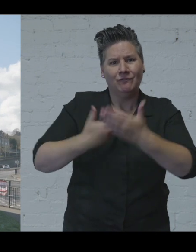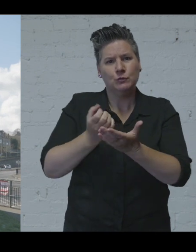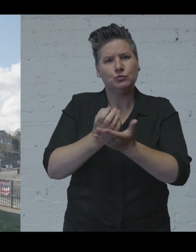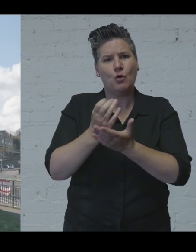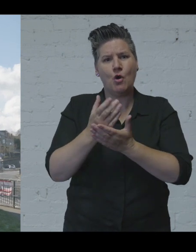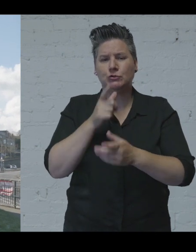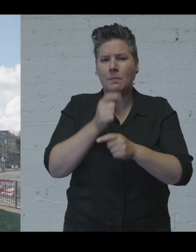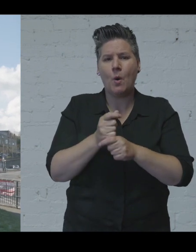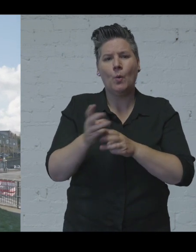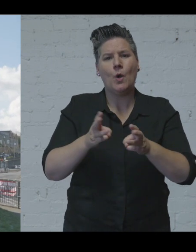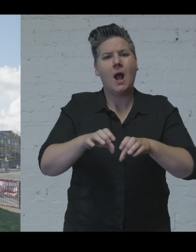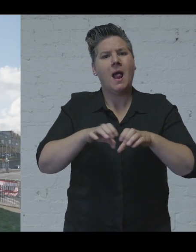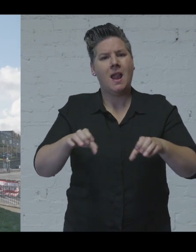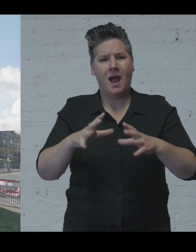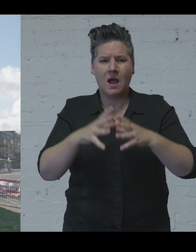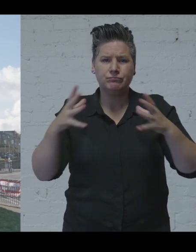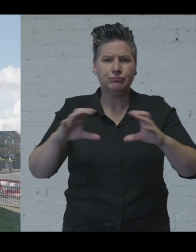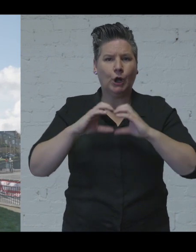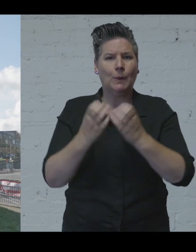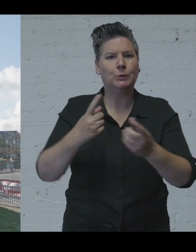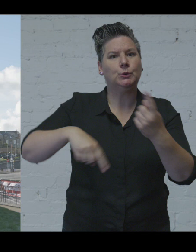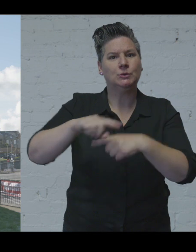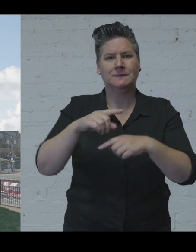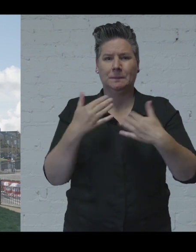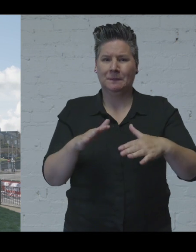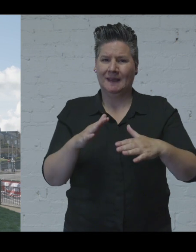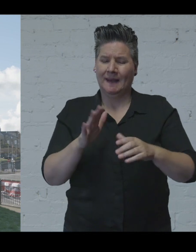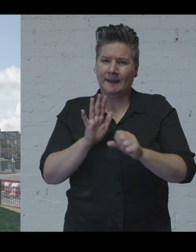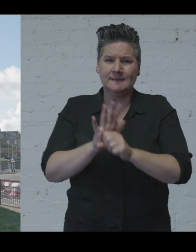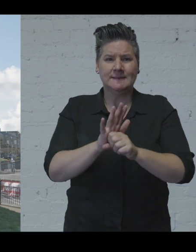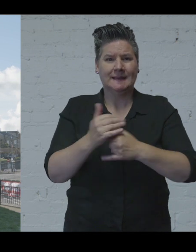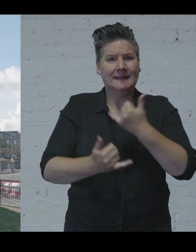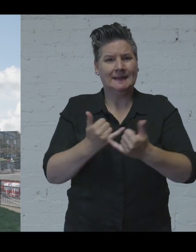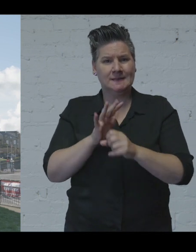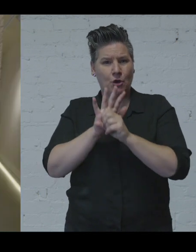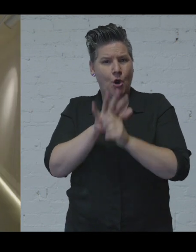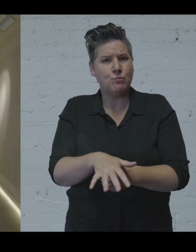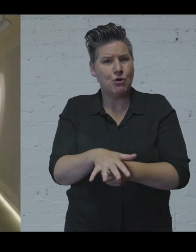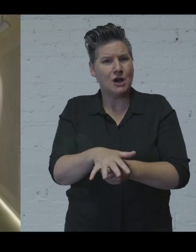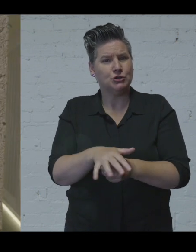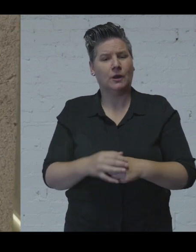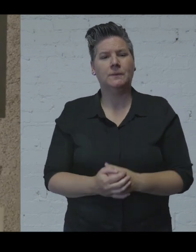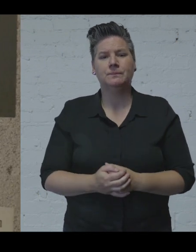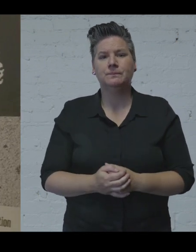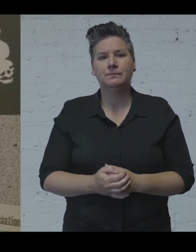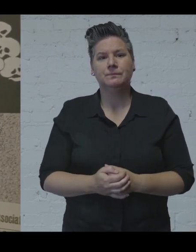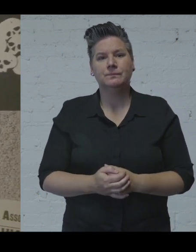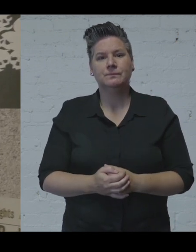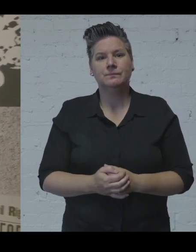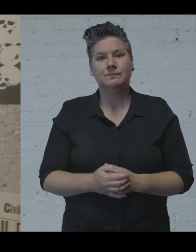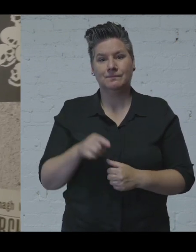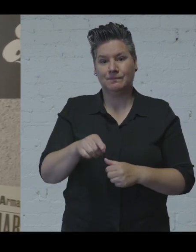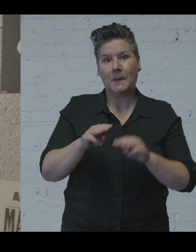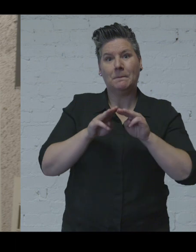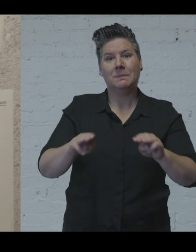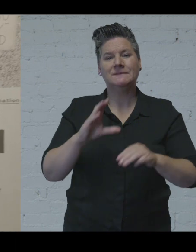The museum was set up to tell the story of how a largely working class community rose up against the years of oppression it had endured, of